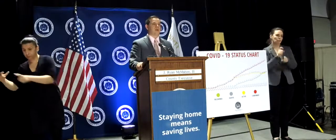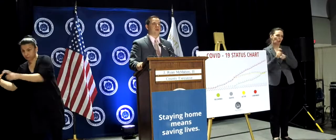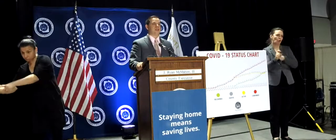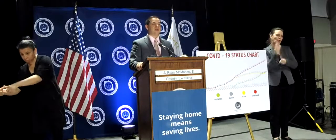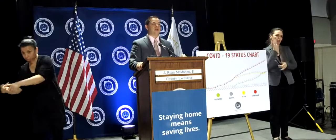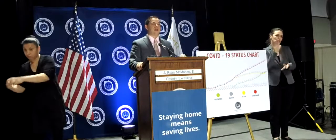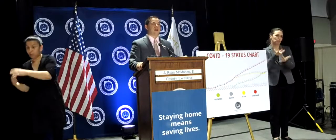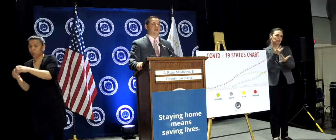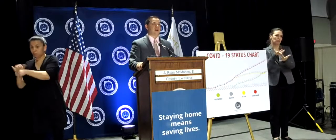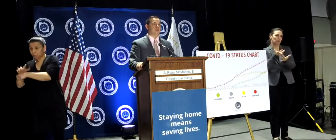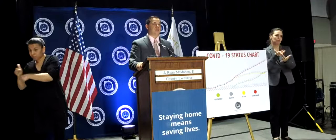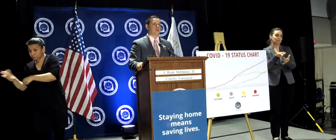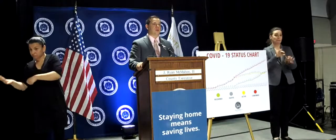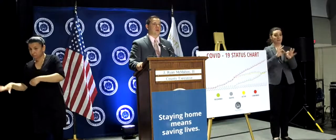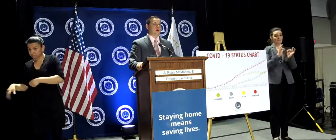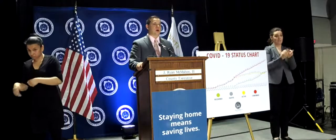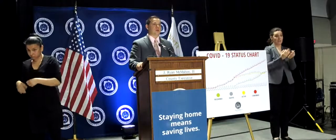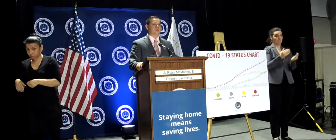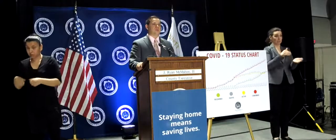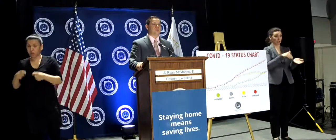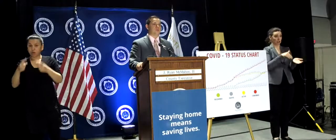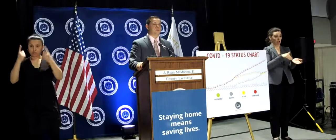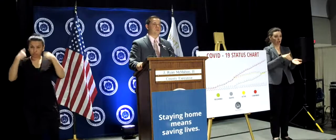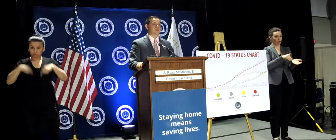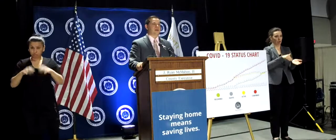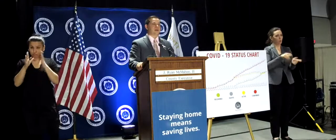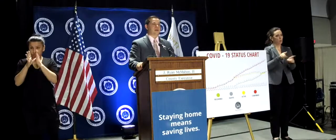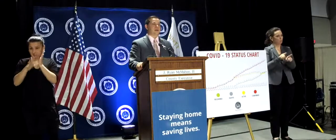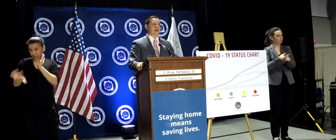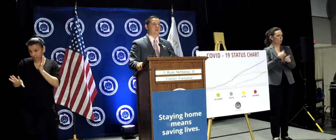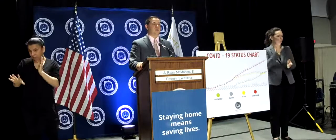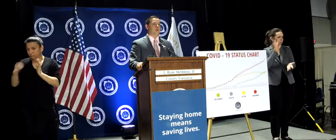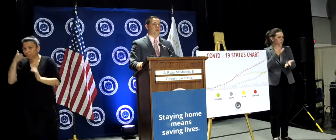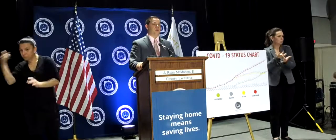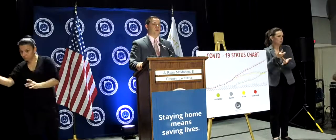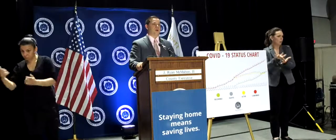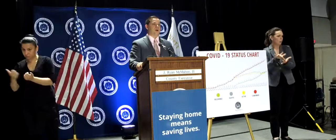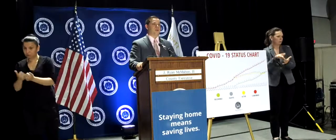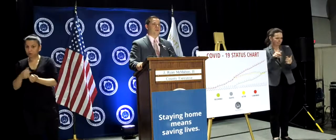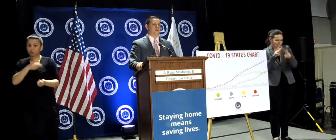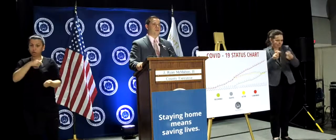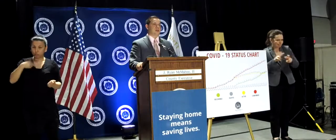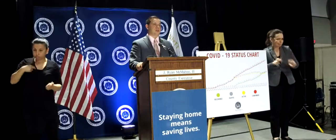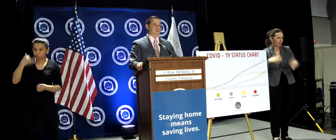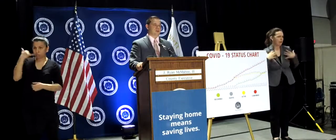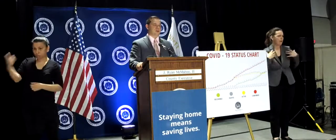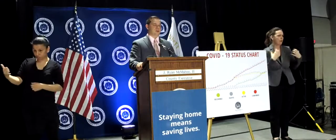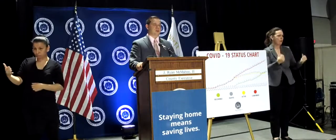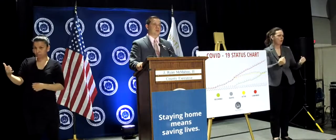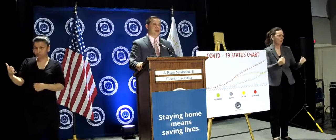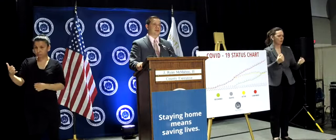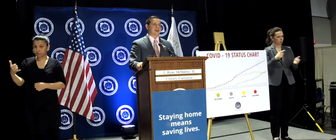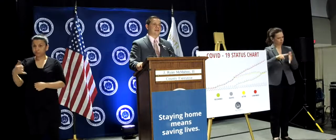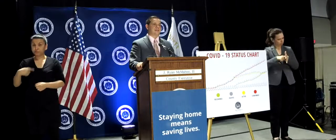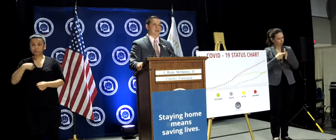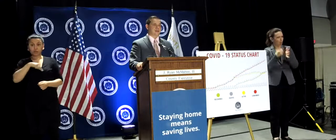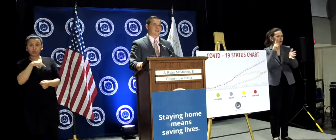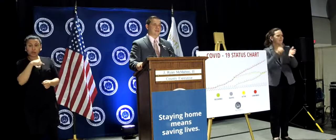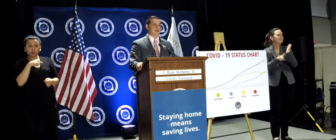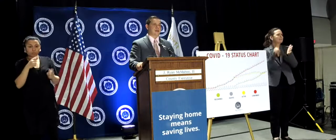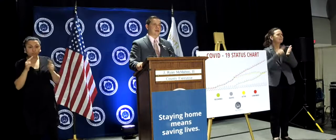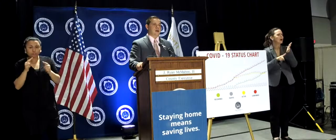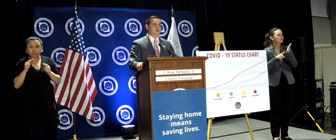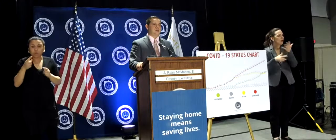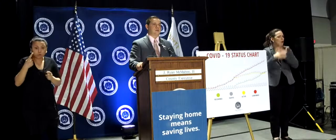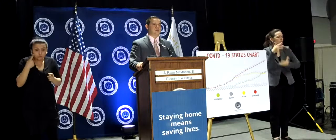provider, checking in on your health, your symptoms, and then at that point start our investigation to determine direct